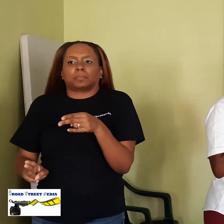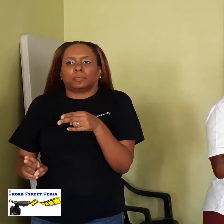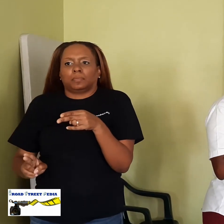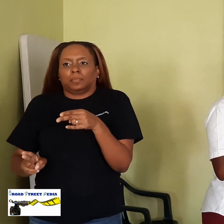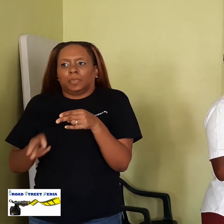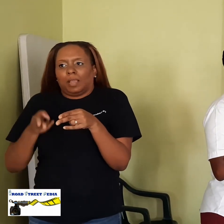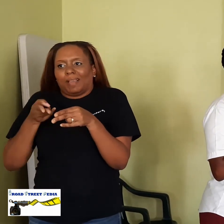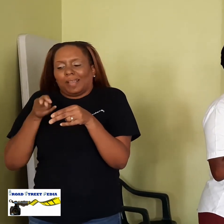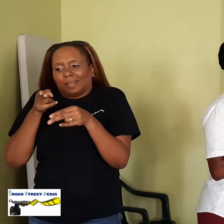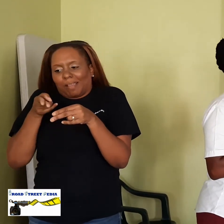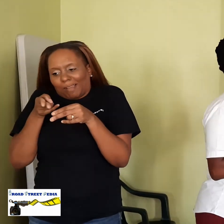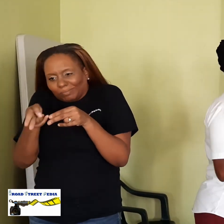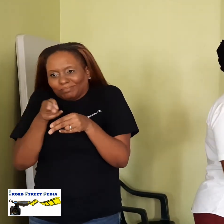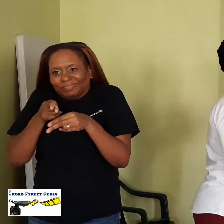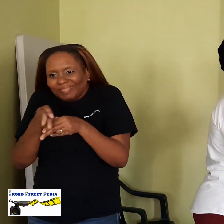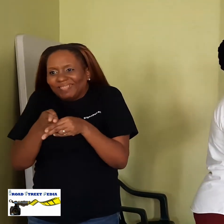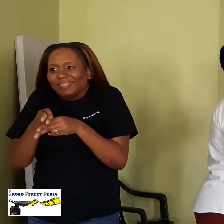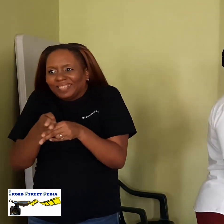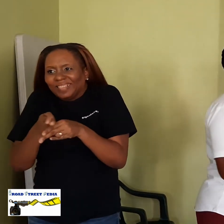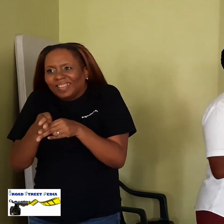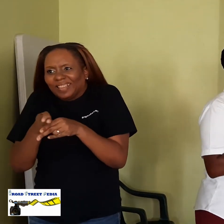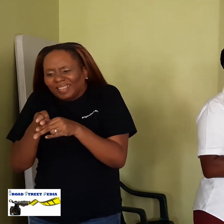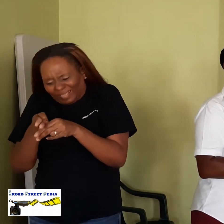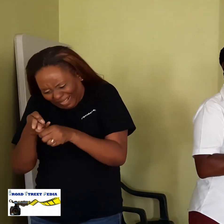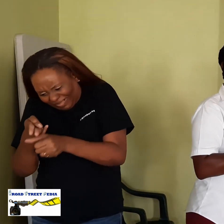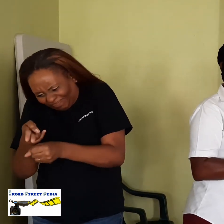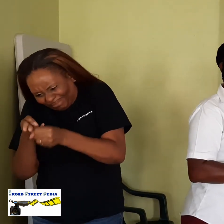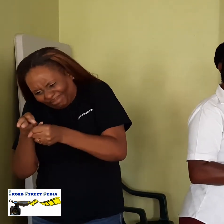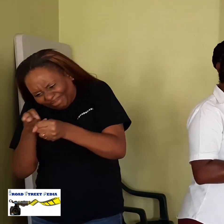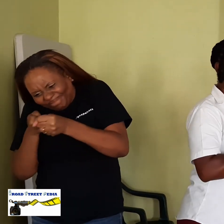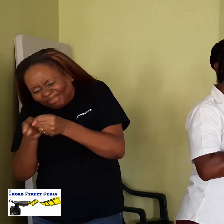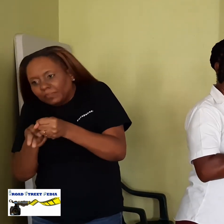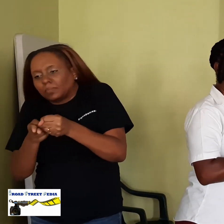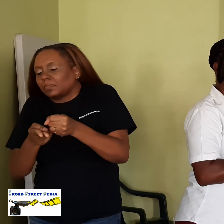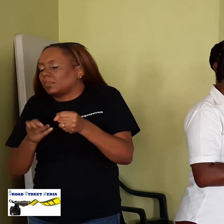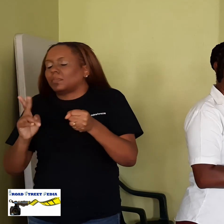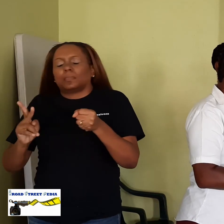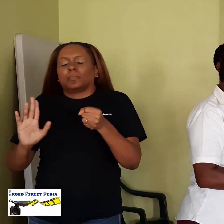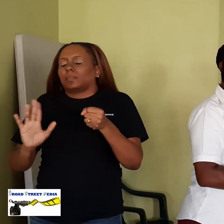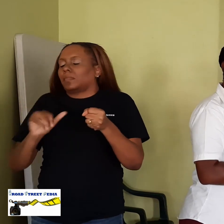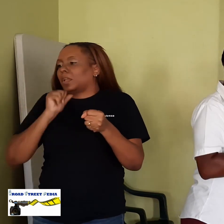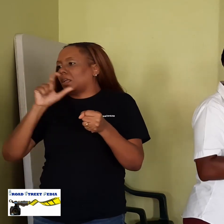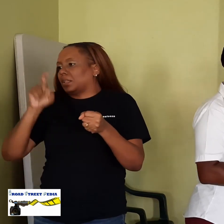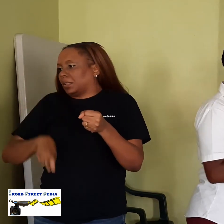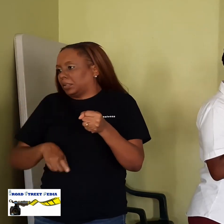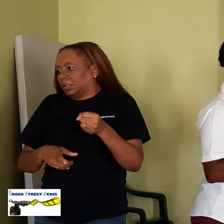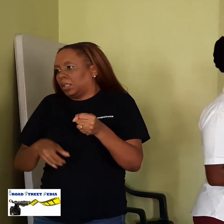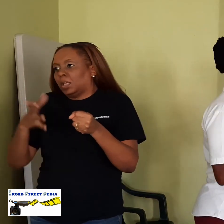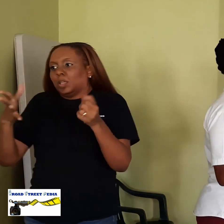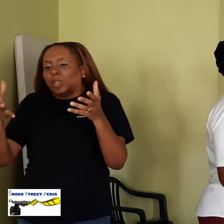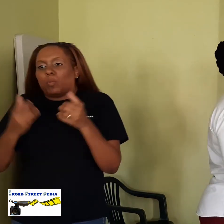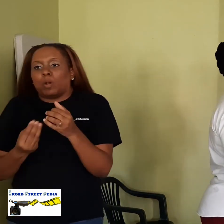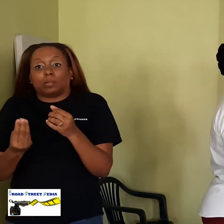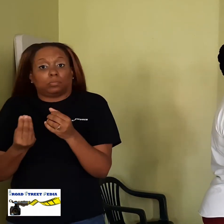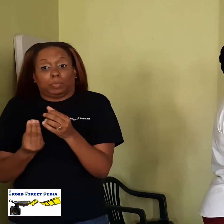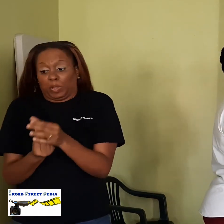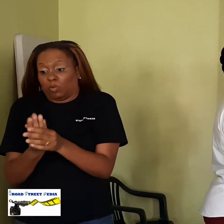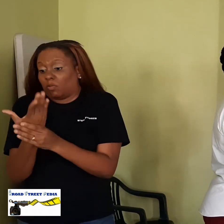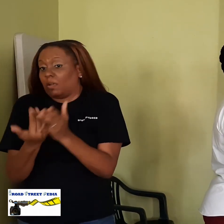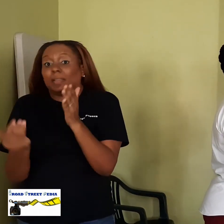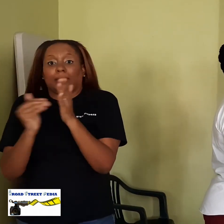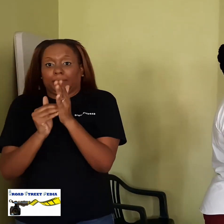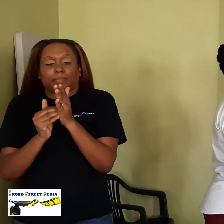roots from the soil, when in fact your thyme should remain as you cut it so that it will regenerate. It grows again just as the chive